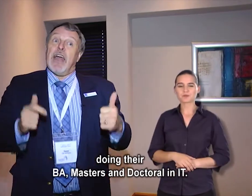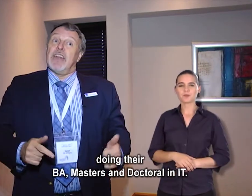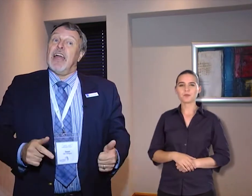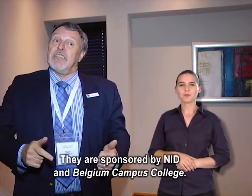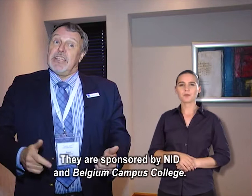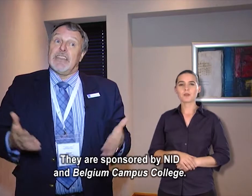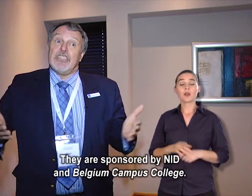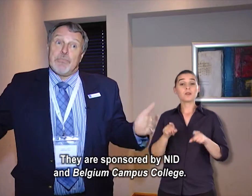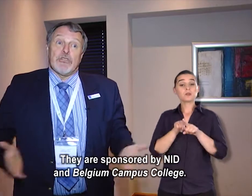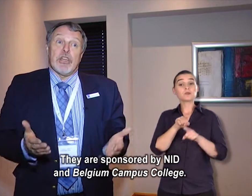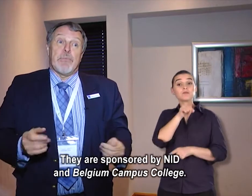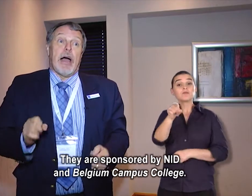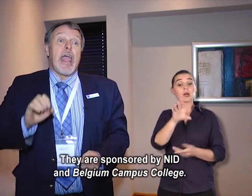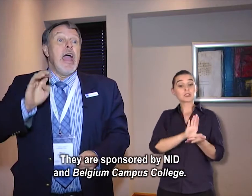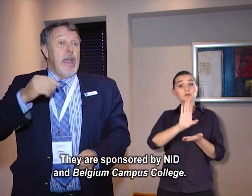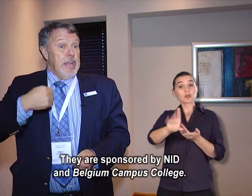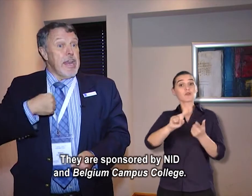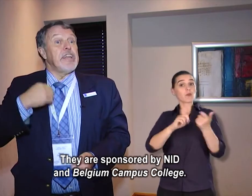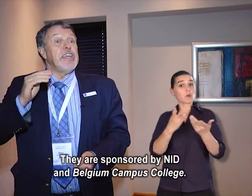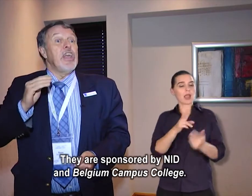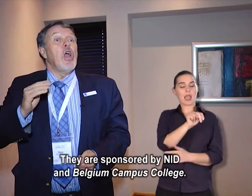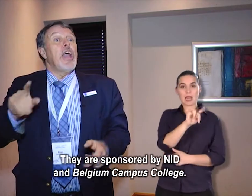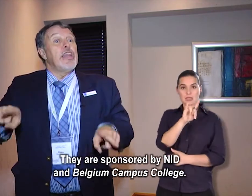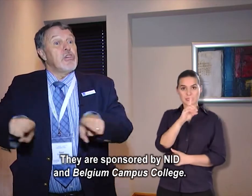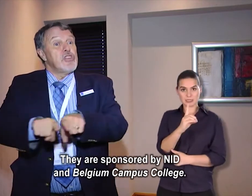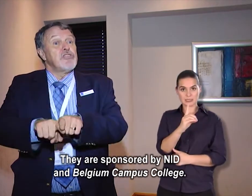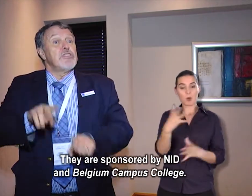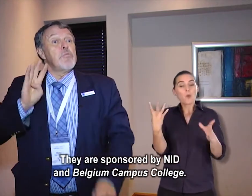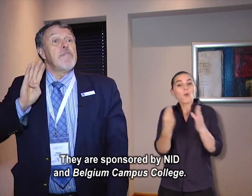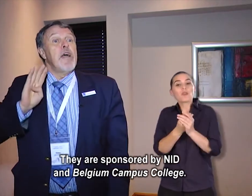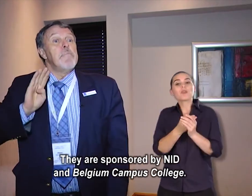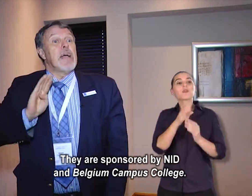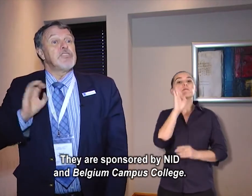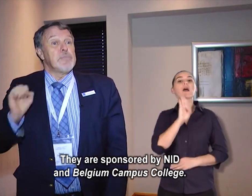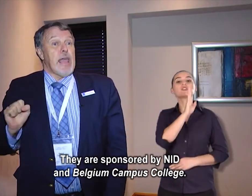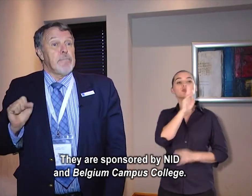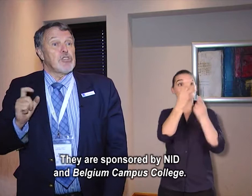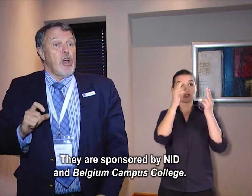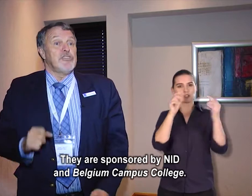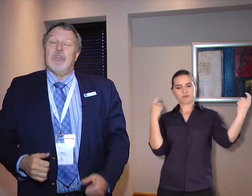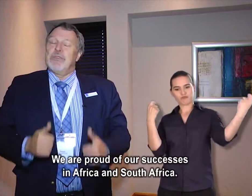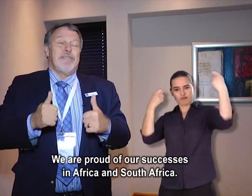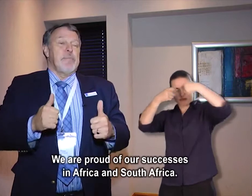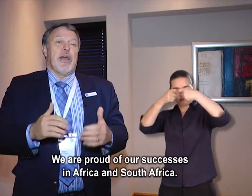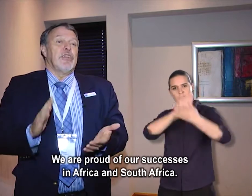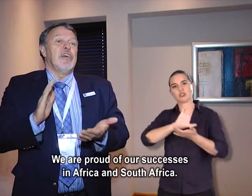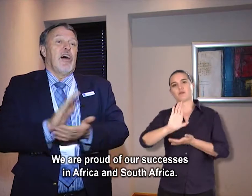and that is sponsored by NID in conjunction with Belgium Campus College. So we are very proud of